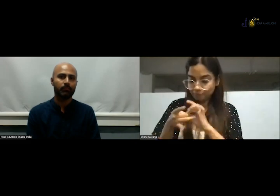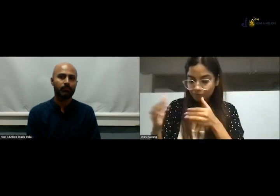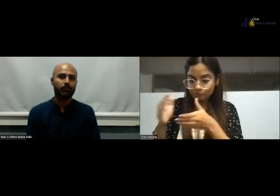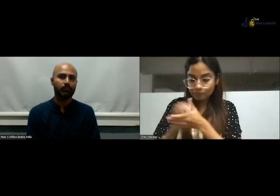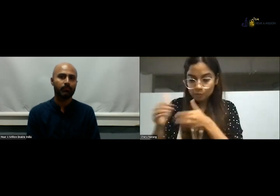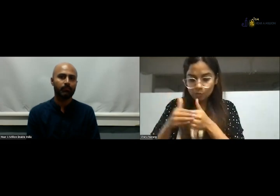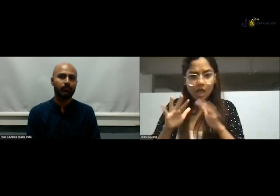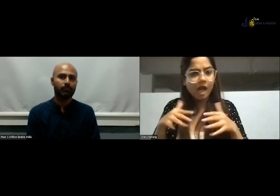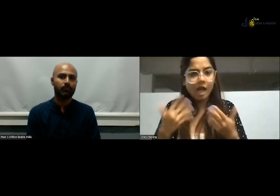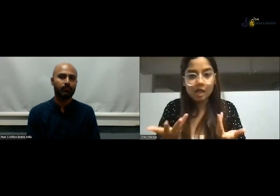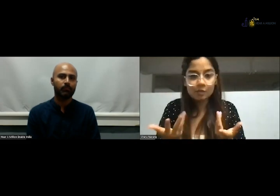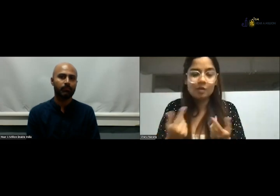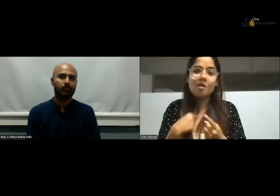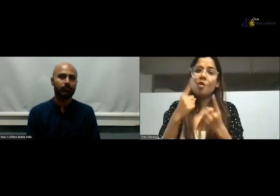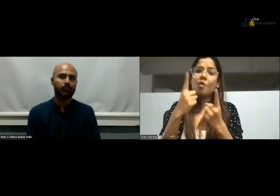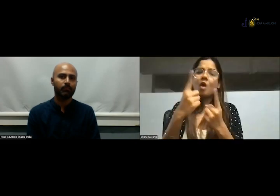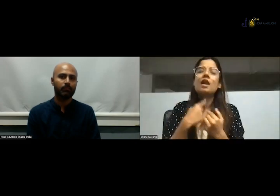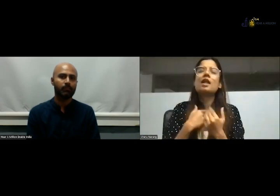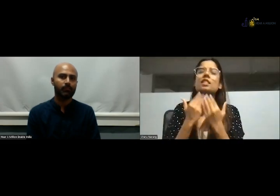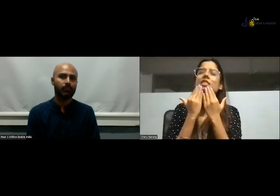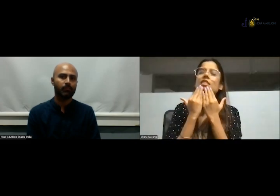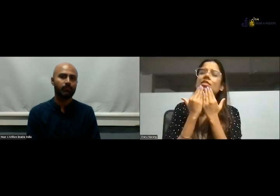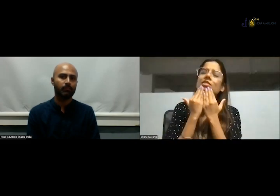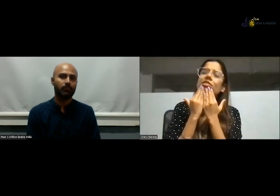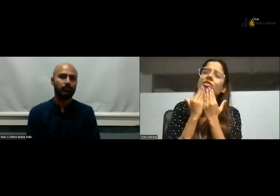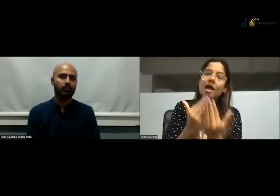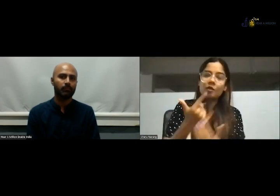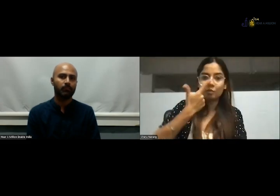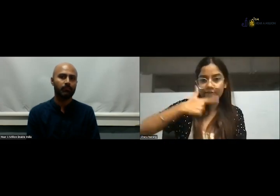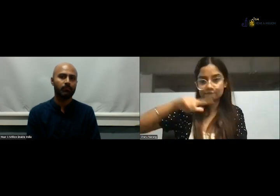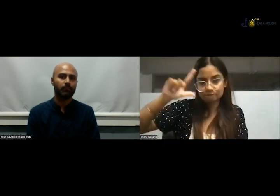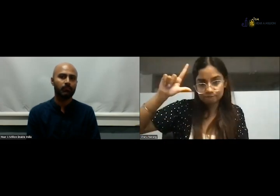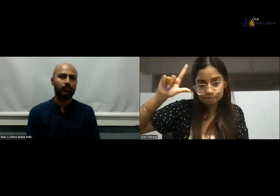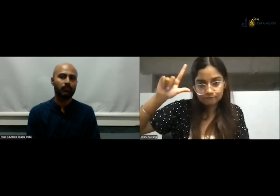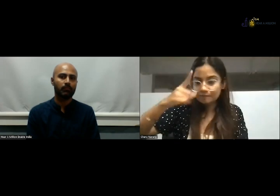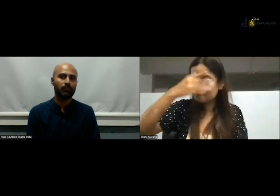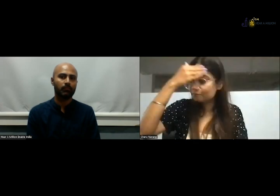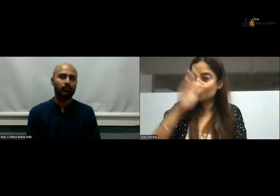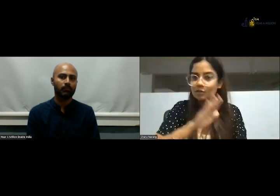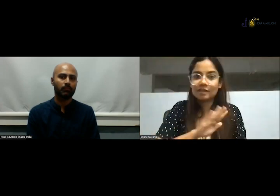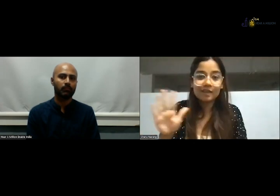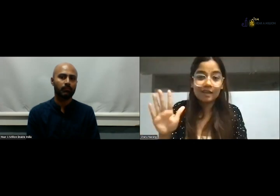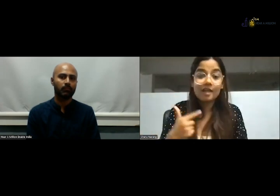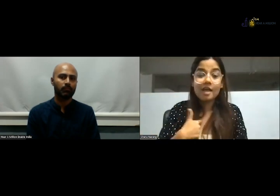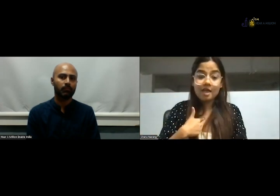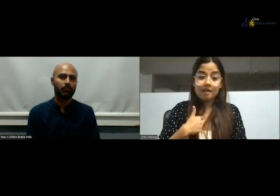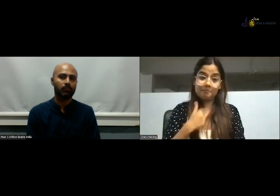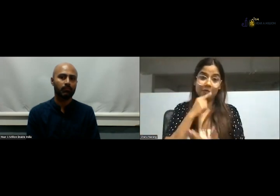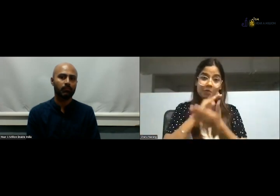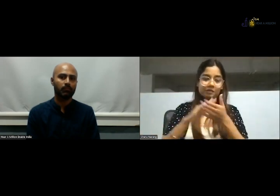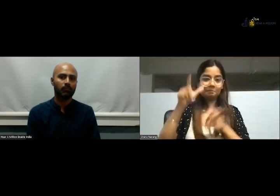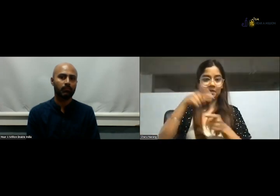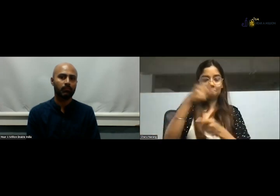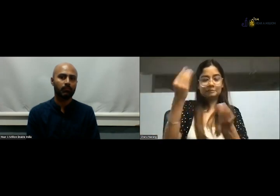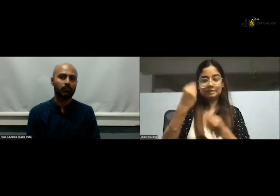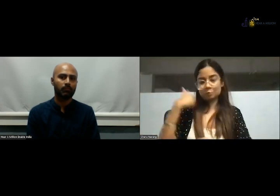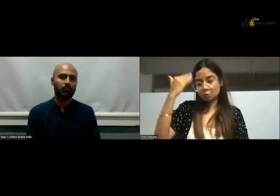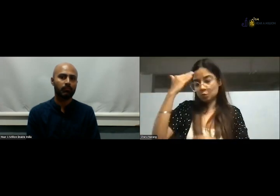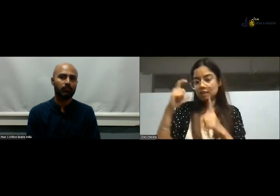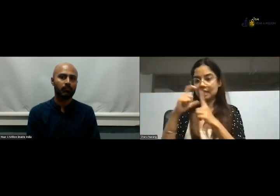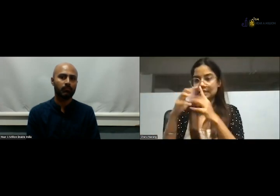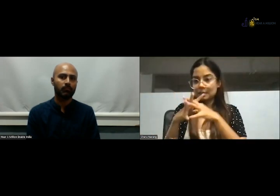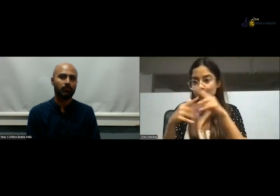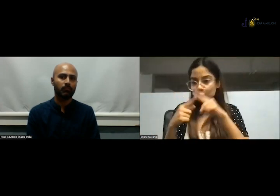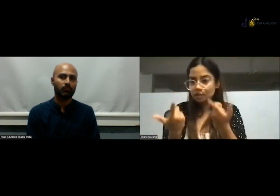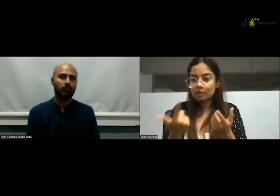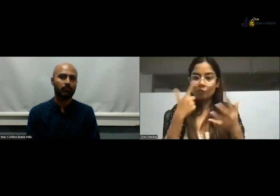a one in a billion. So how I met Sudamini and how she became my friend. She is my friend for life, and I